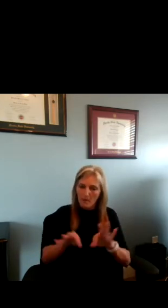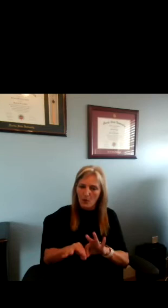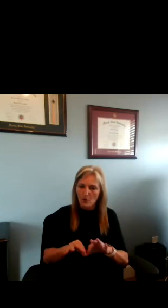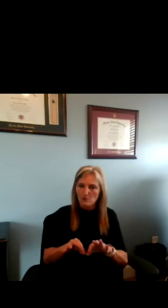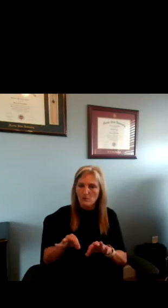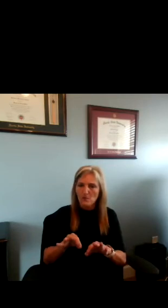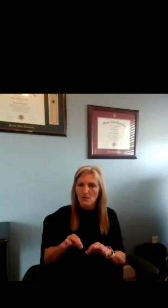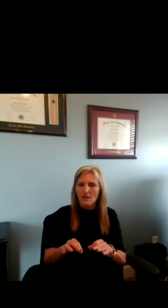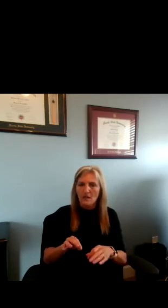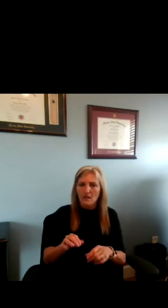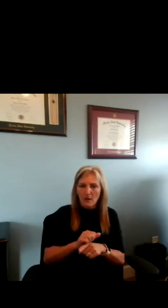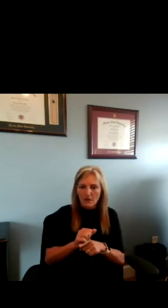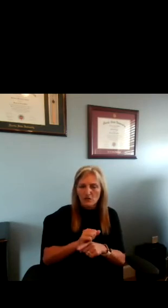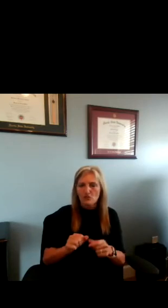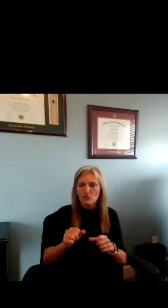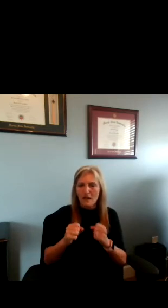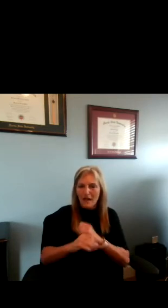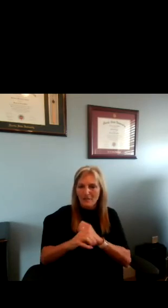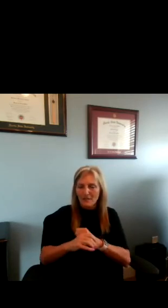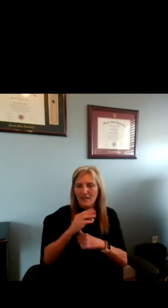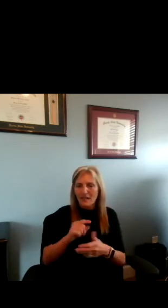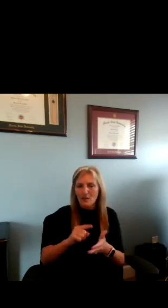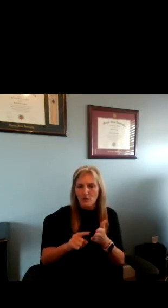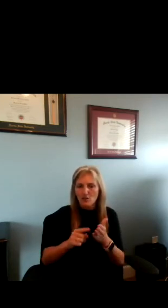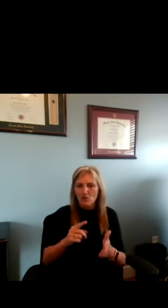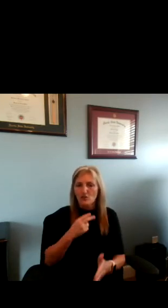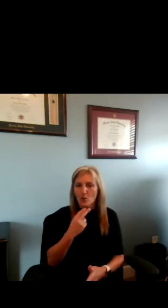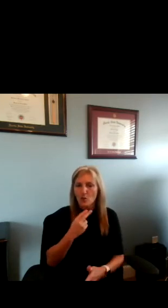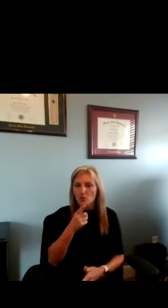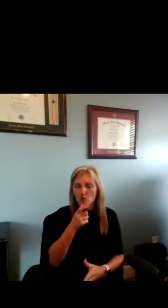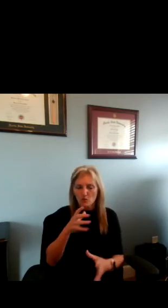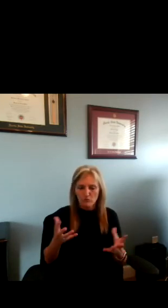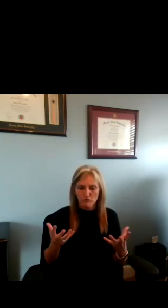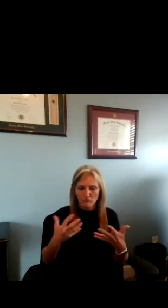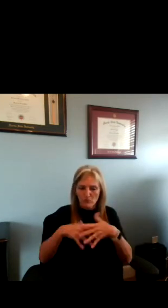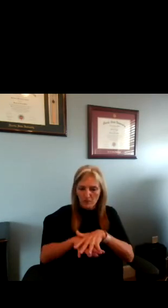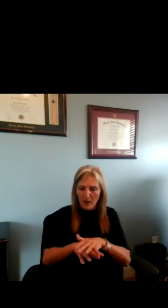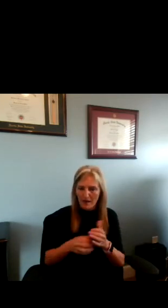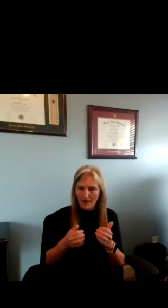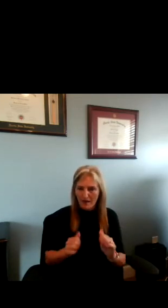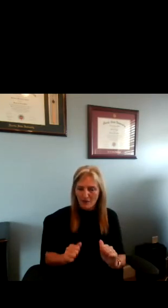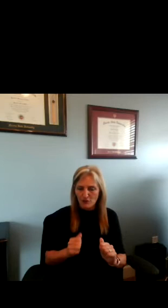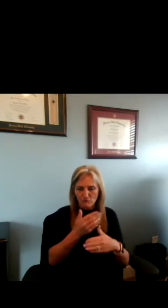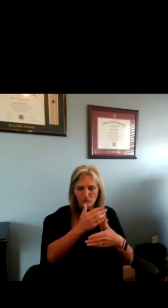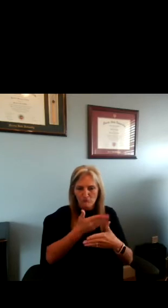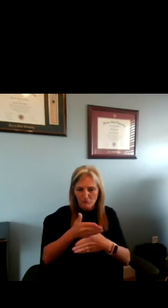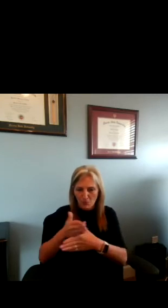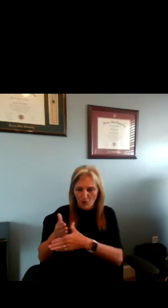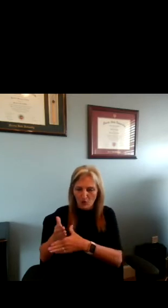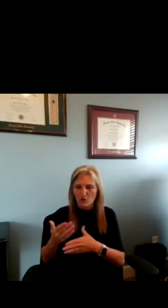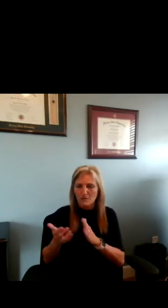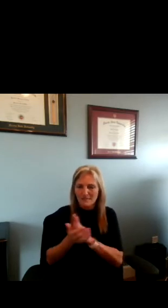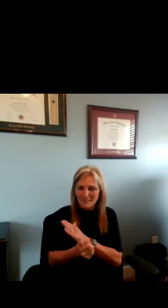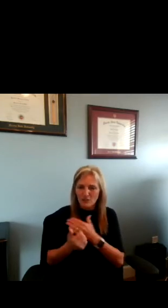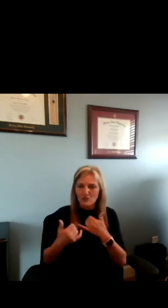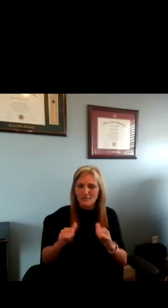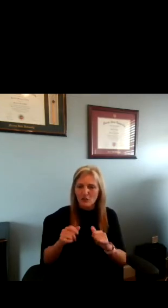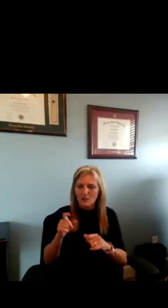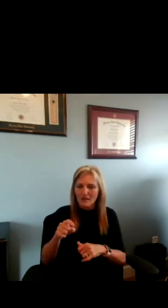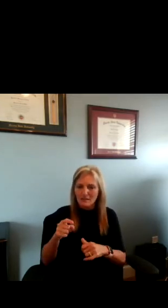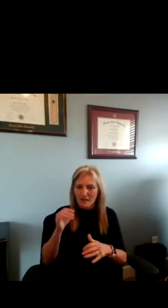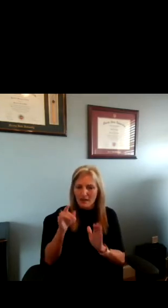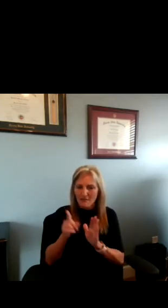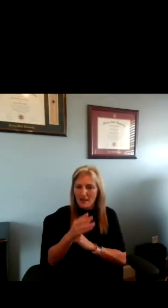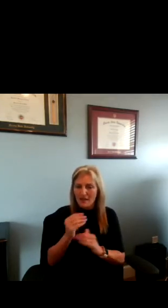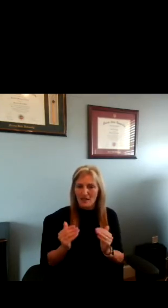practitioner, advocate, and researcher voices whose combined efforts and thought partnership and skills are so necessary to identifying and